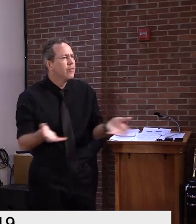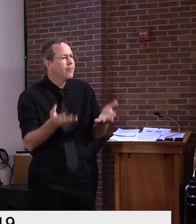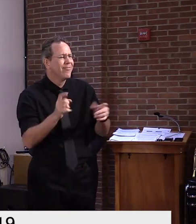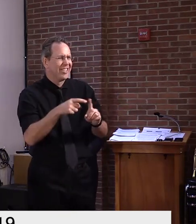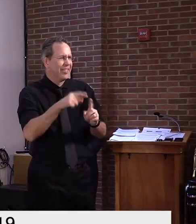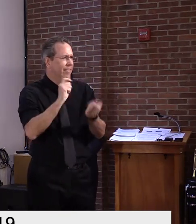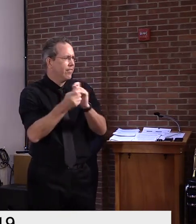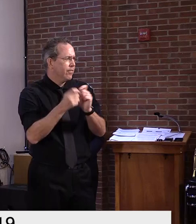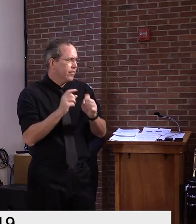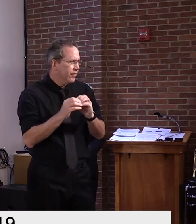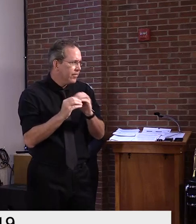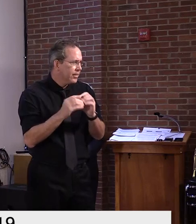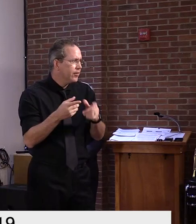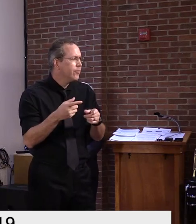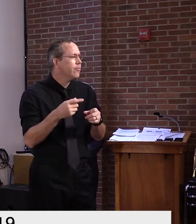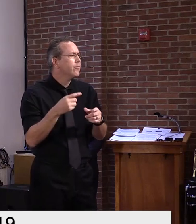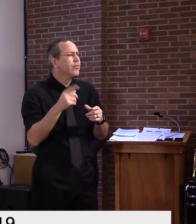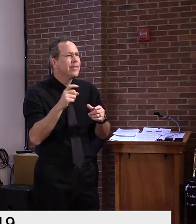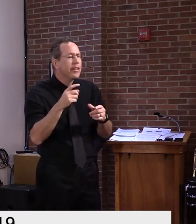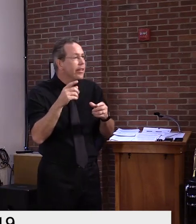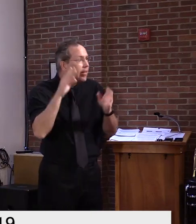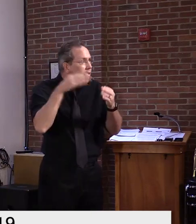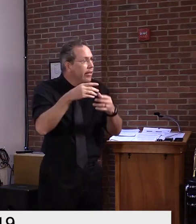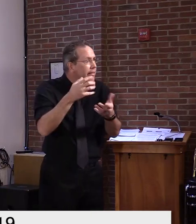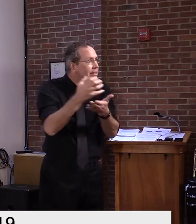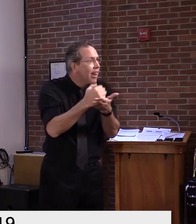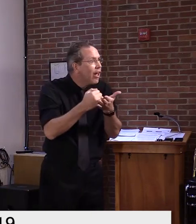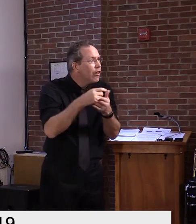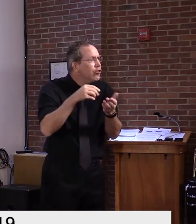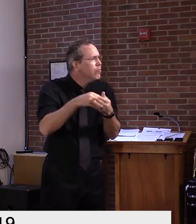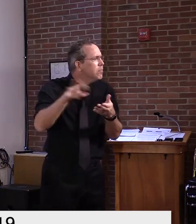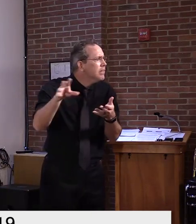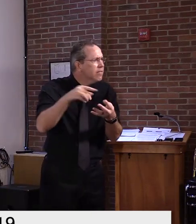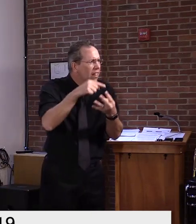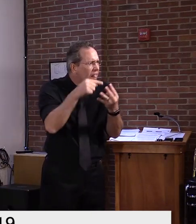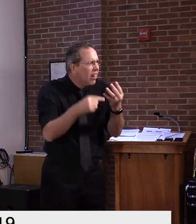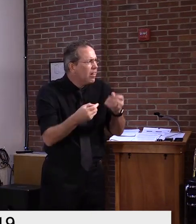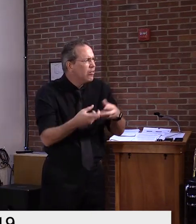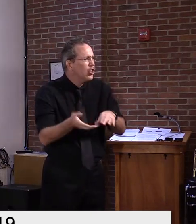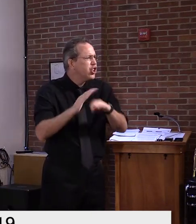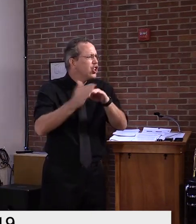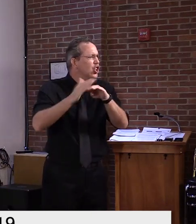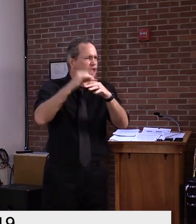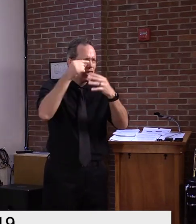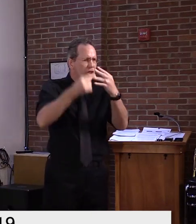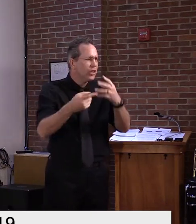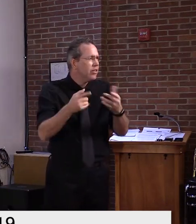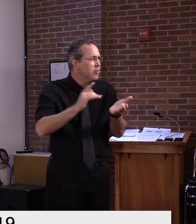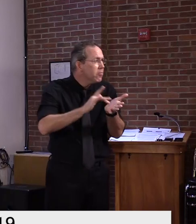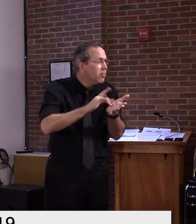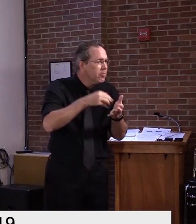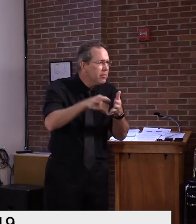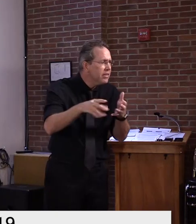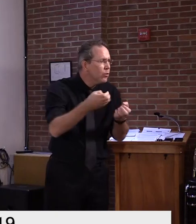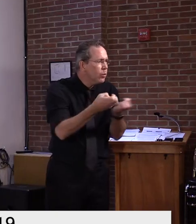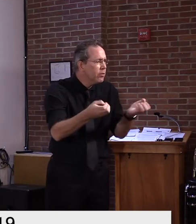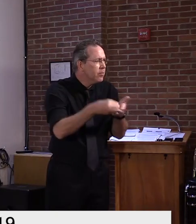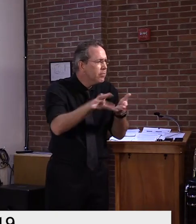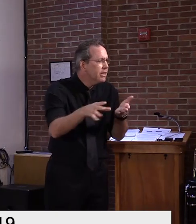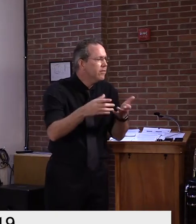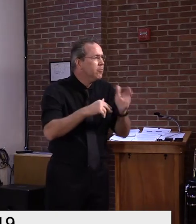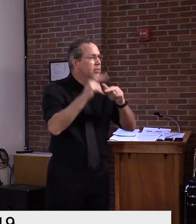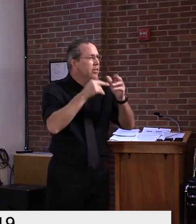issue is really one of not trading one off for the other, but the proportions need to be